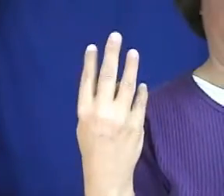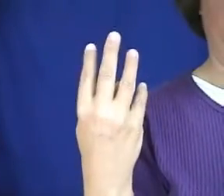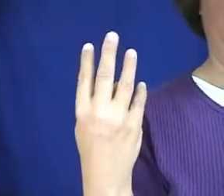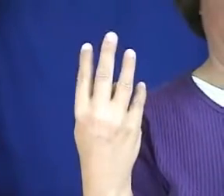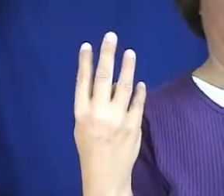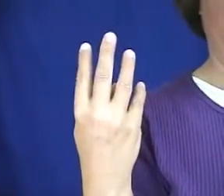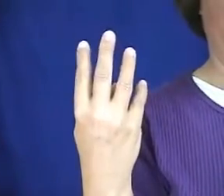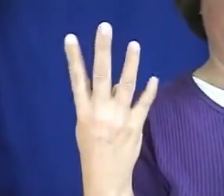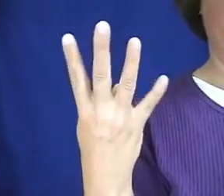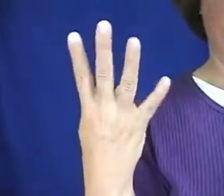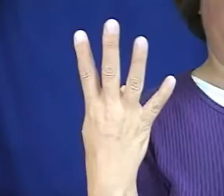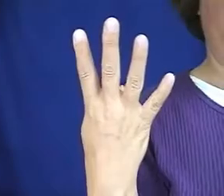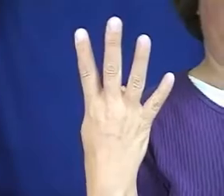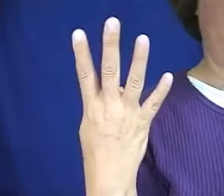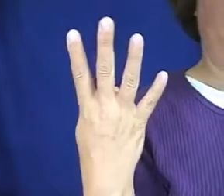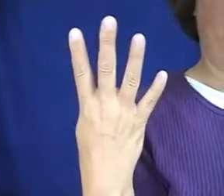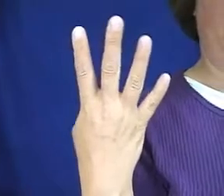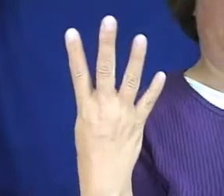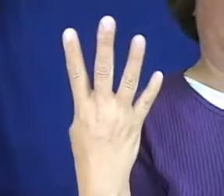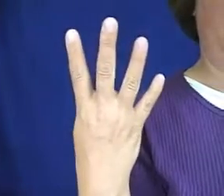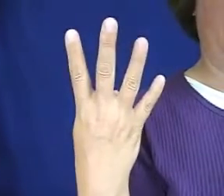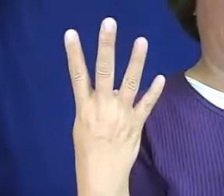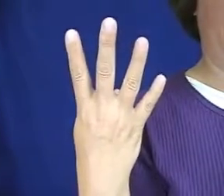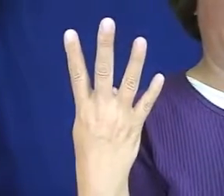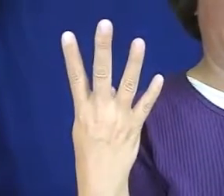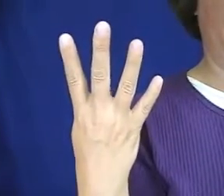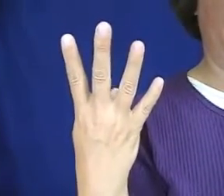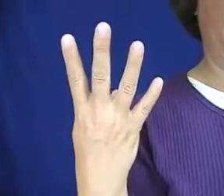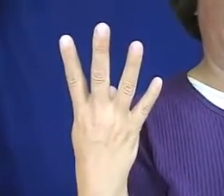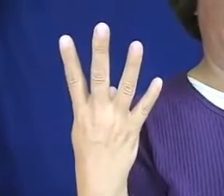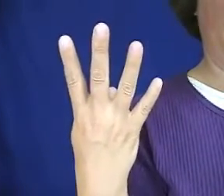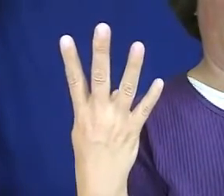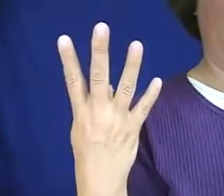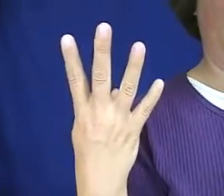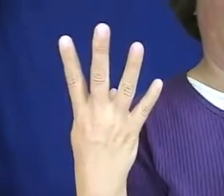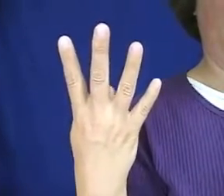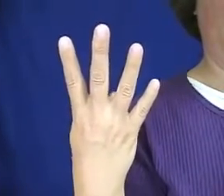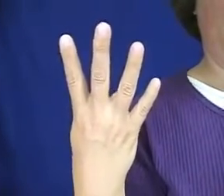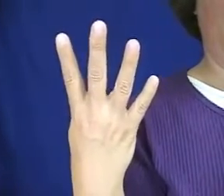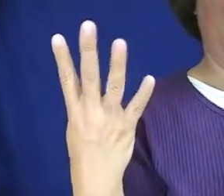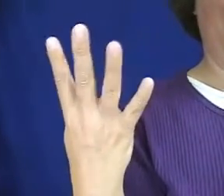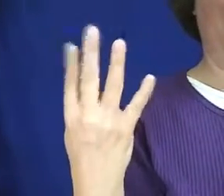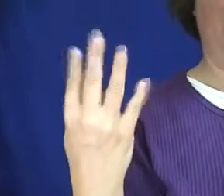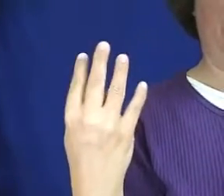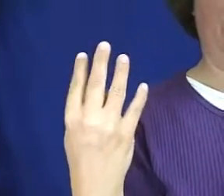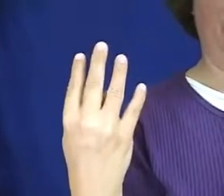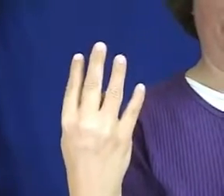14. Same thing, thumb is tucked in. You can see it right there. 14.